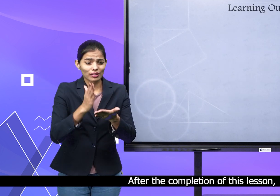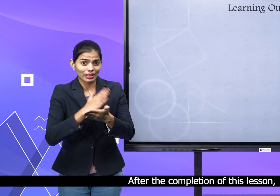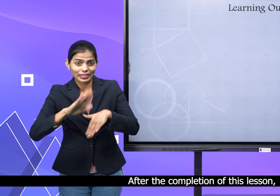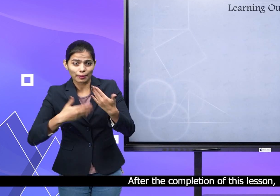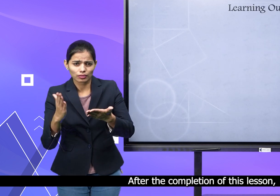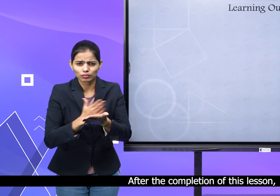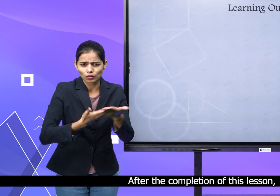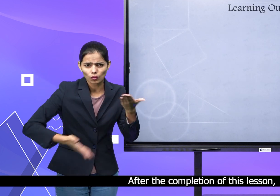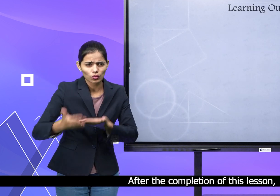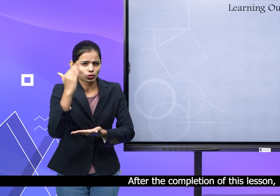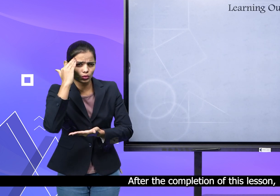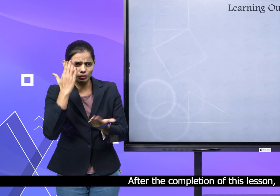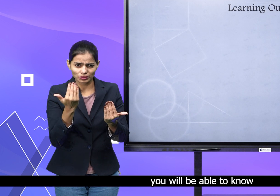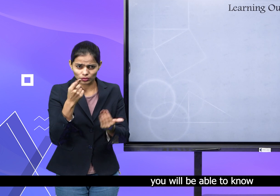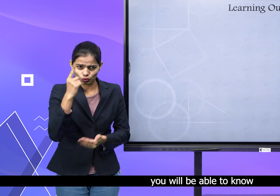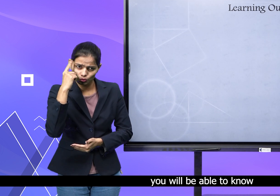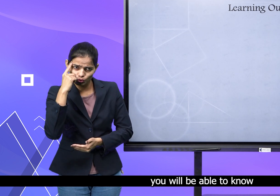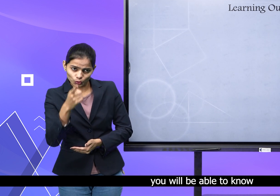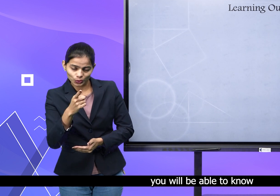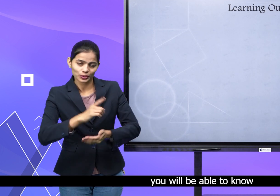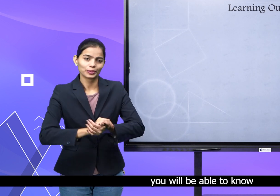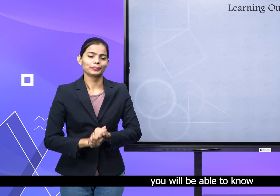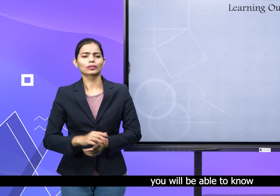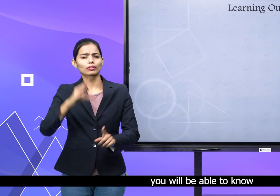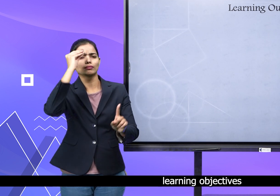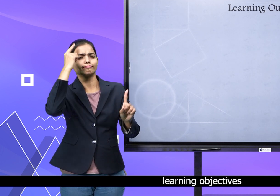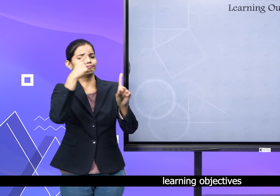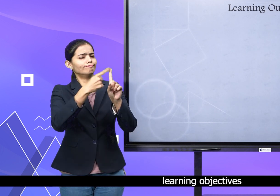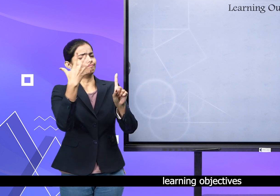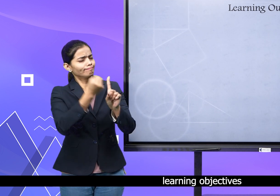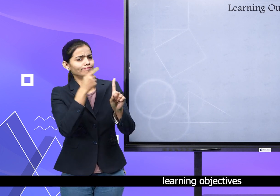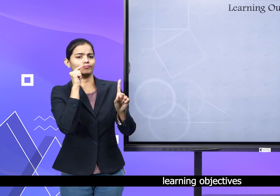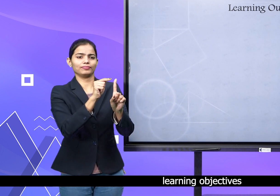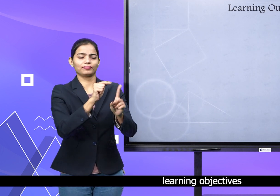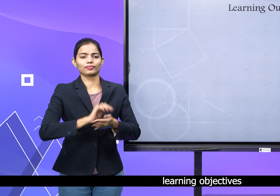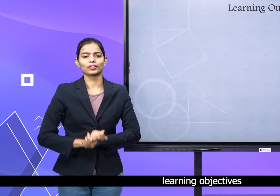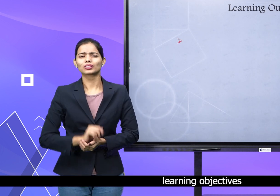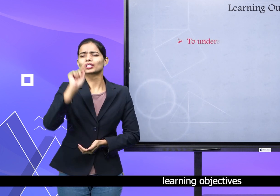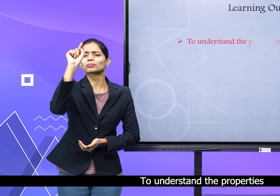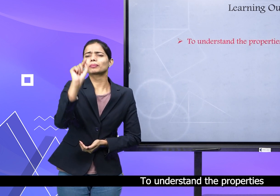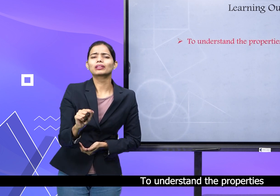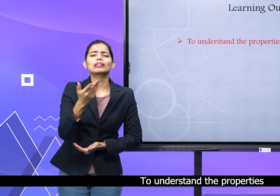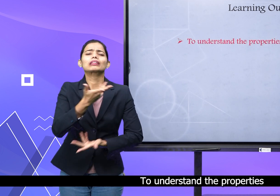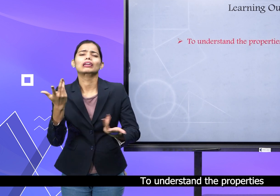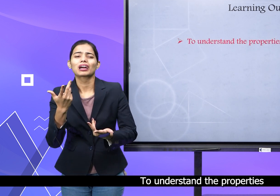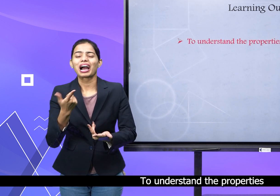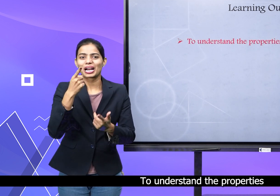After the completion of this lesson, you will be able to know learning objectives to understand the